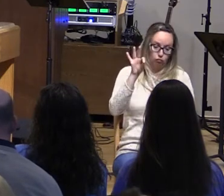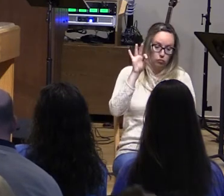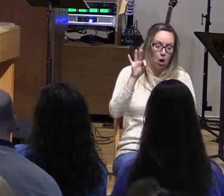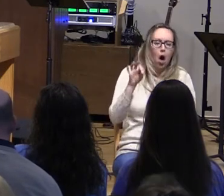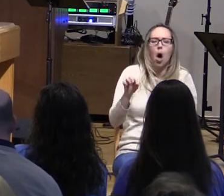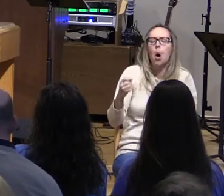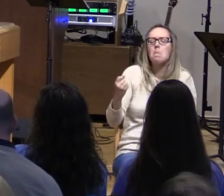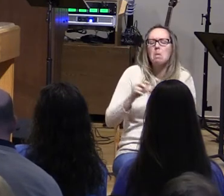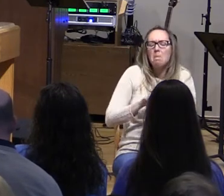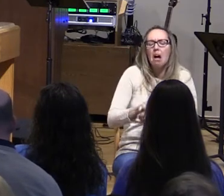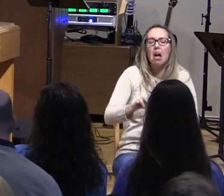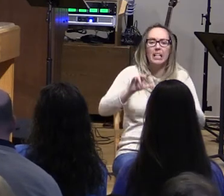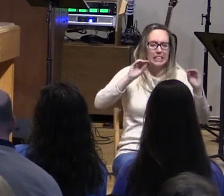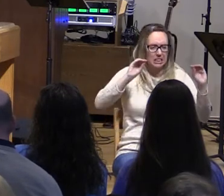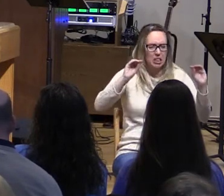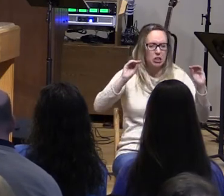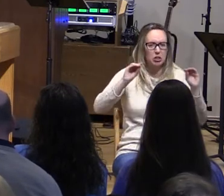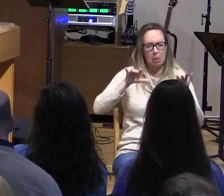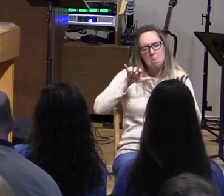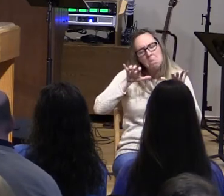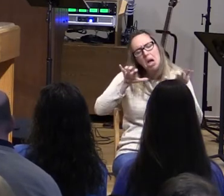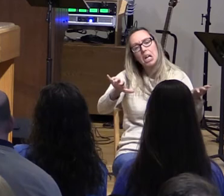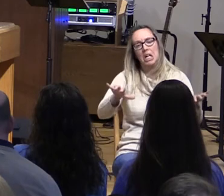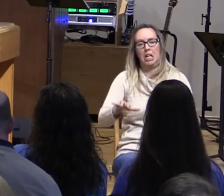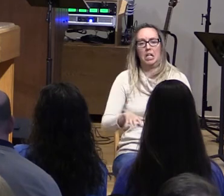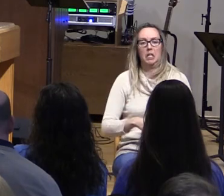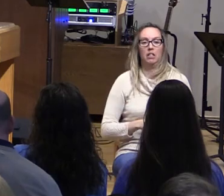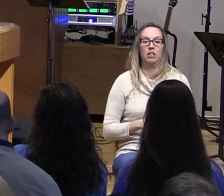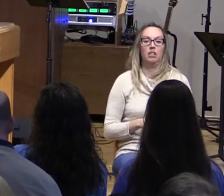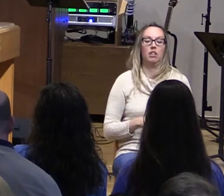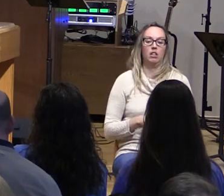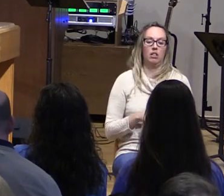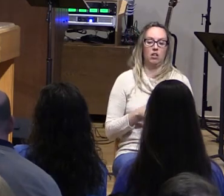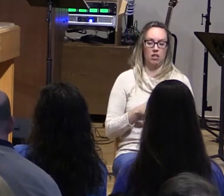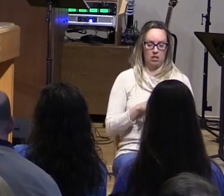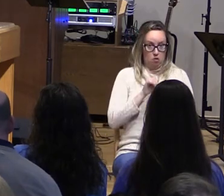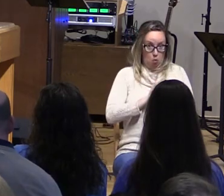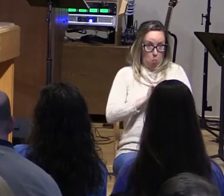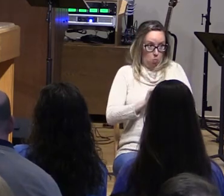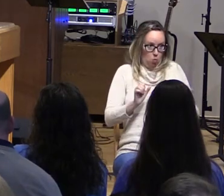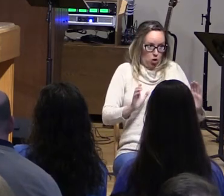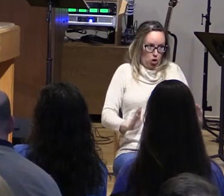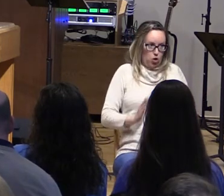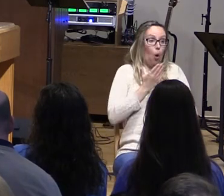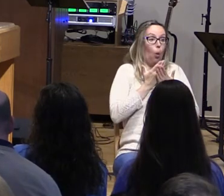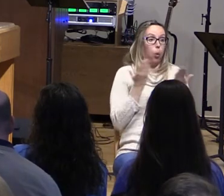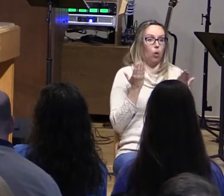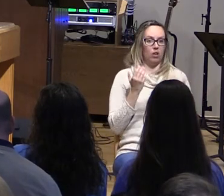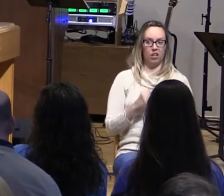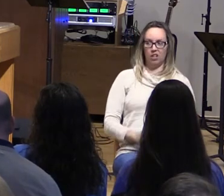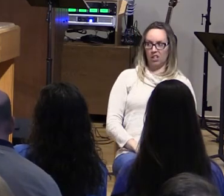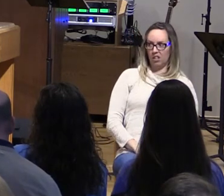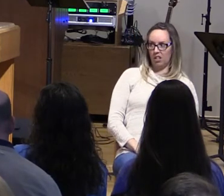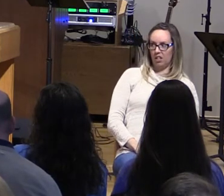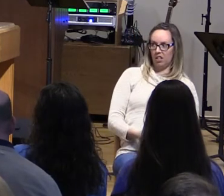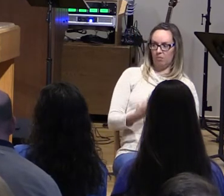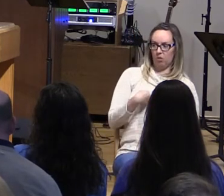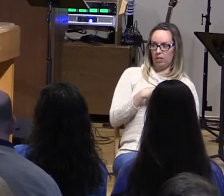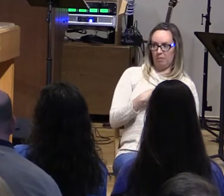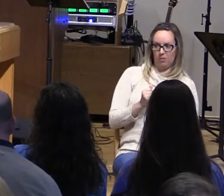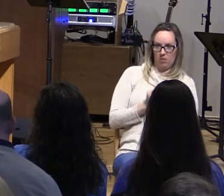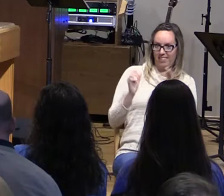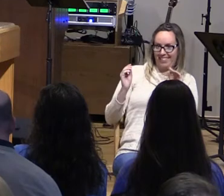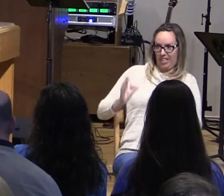were leading those places. So imagine Jesus saying, there's not enough laborers. And they're like, but we've just been with all these